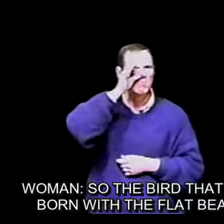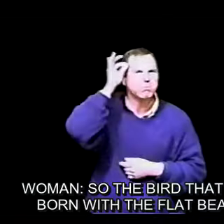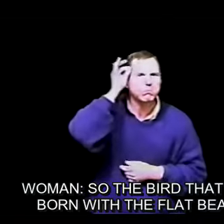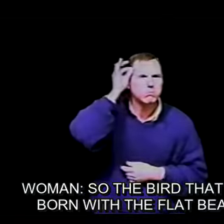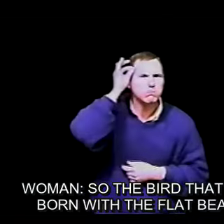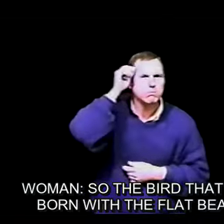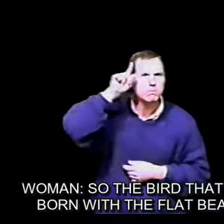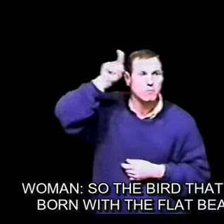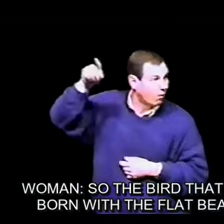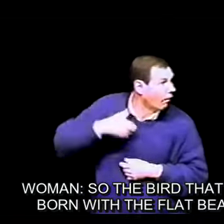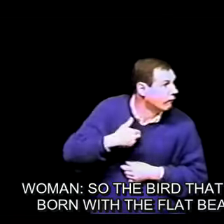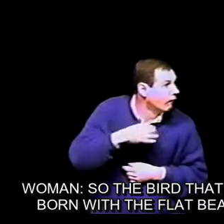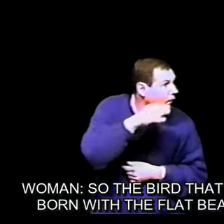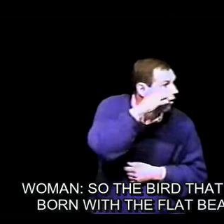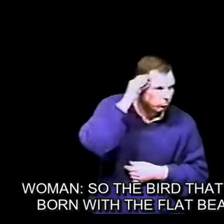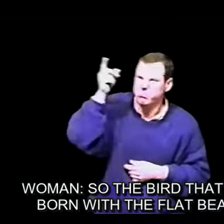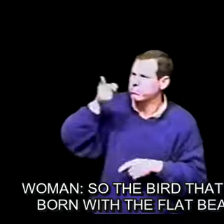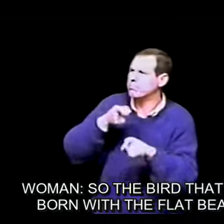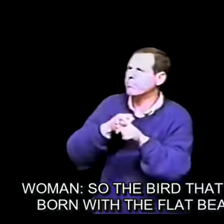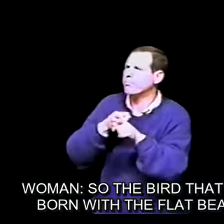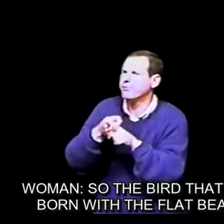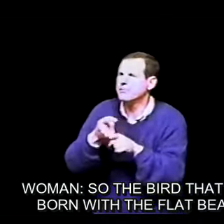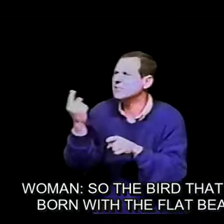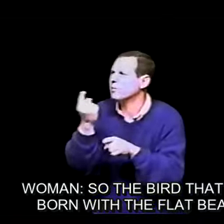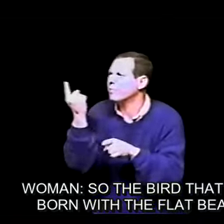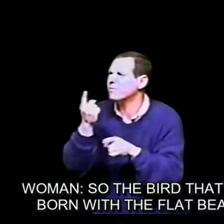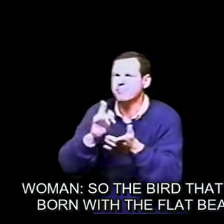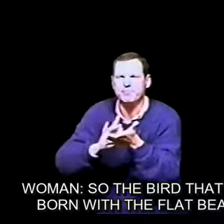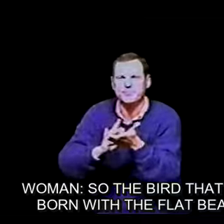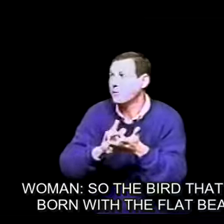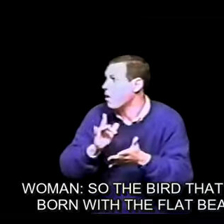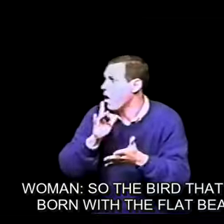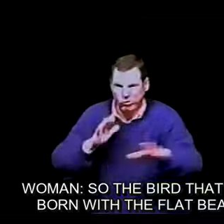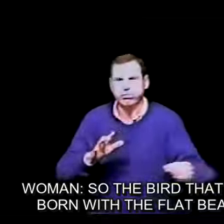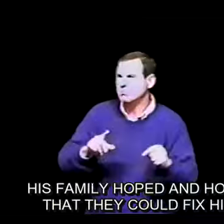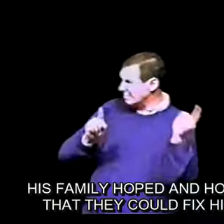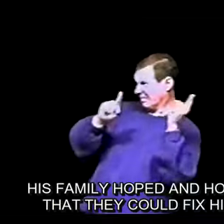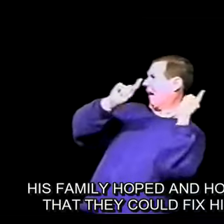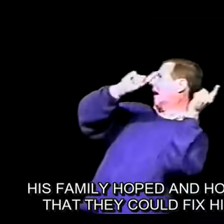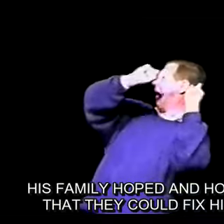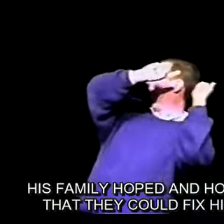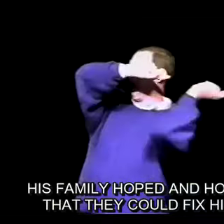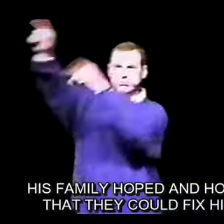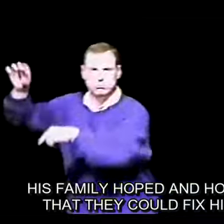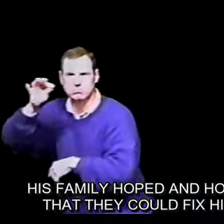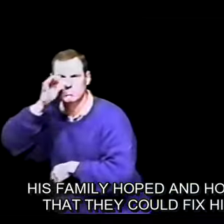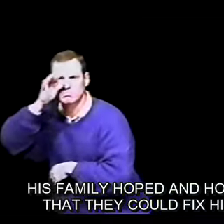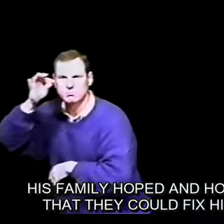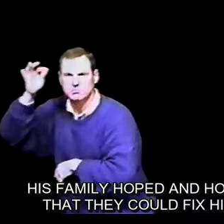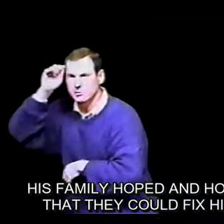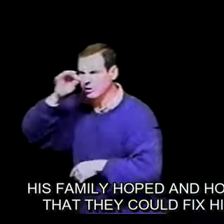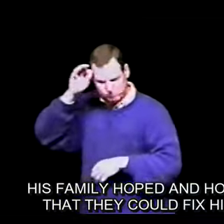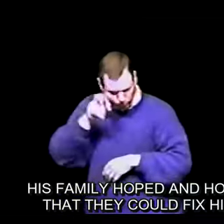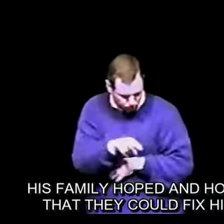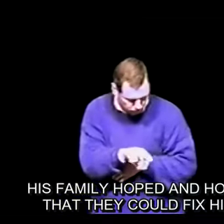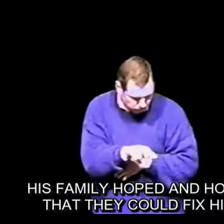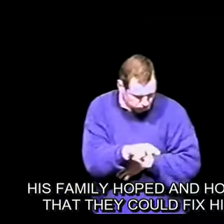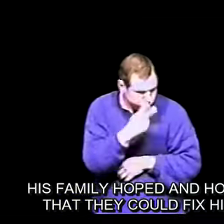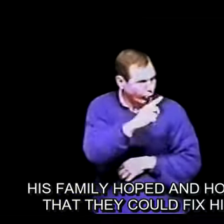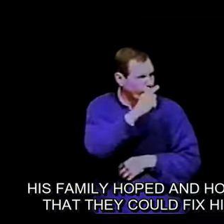So the bird that was born with the flat beak, his family hoped and hoped that they